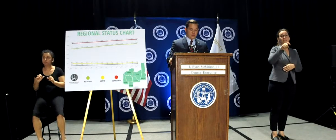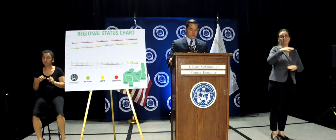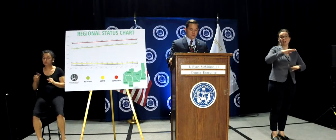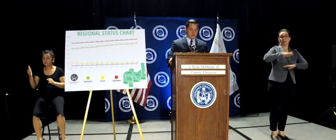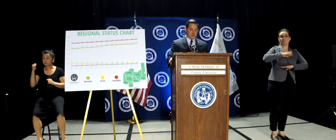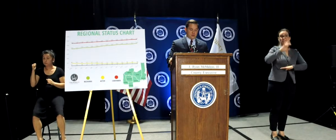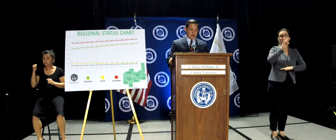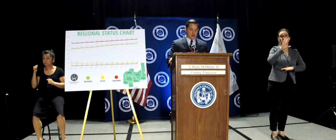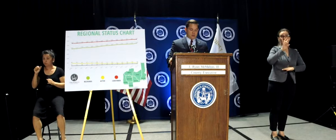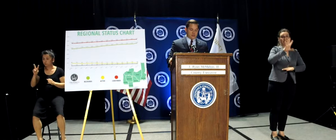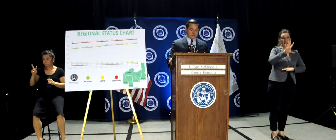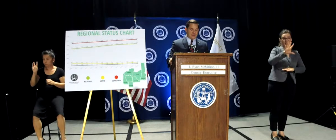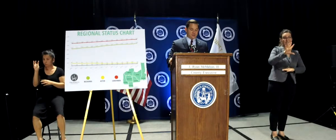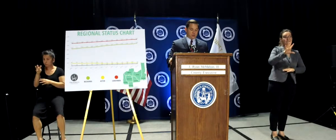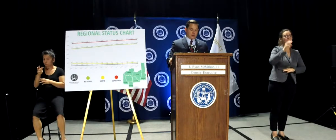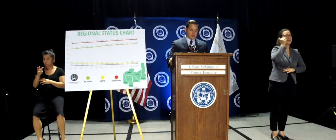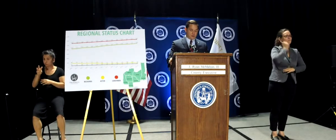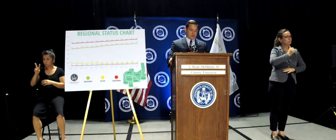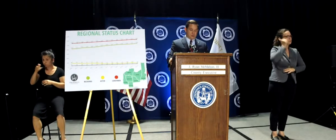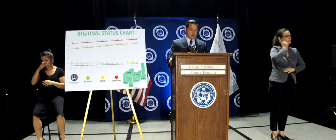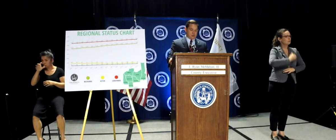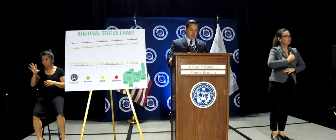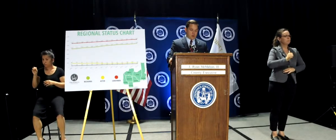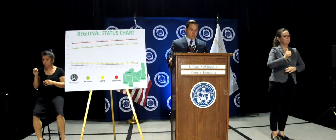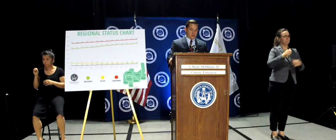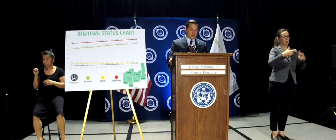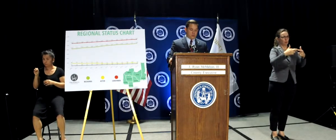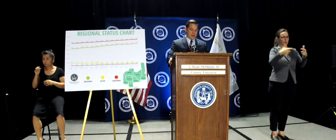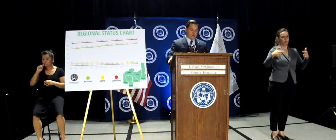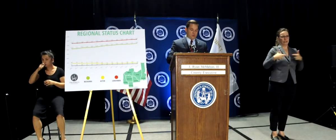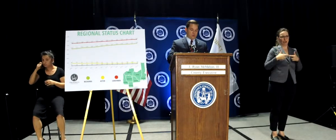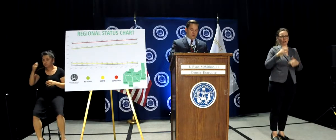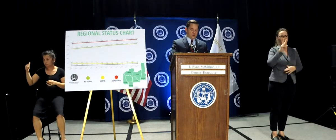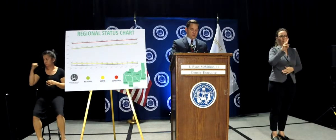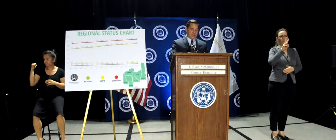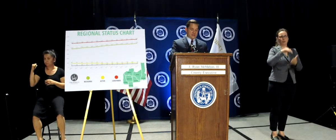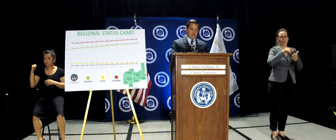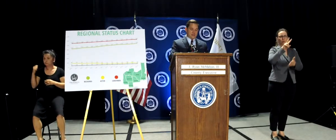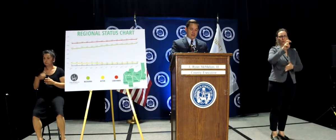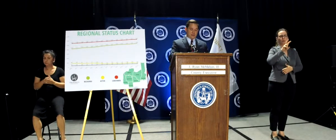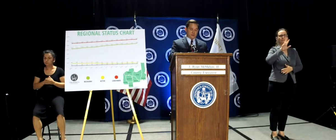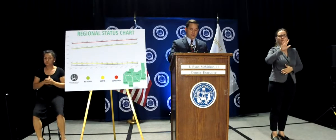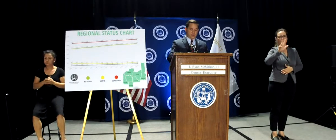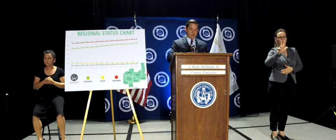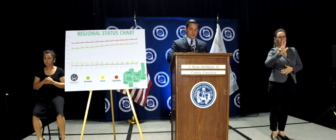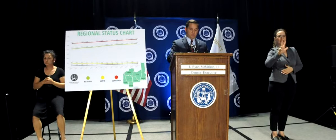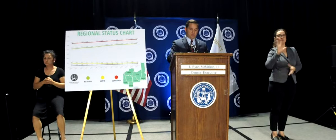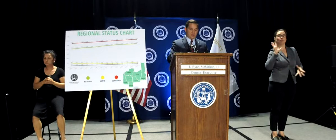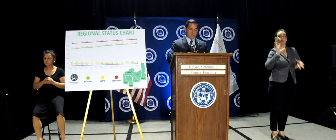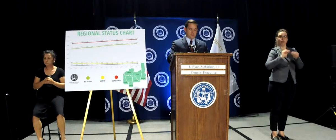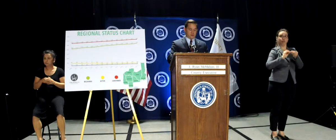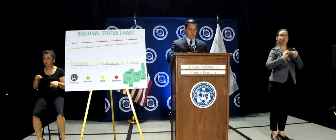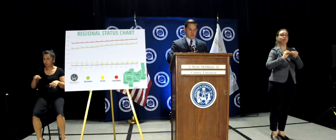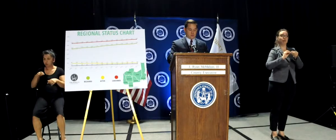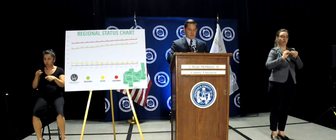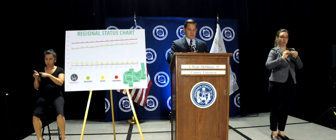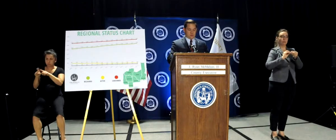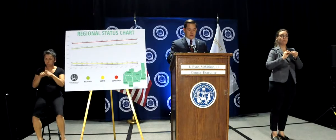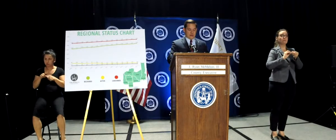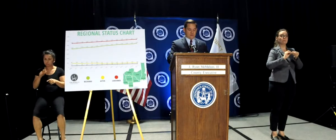2,253 tests since yesterday. We do have universal testing at the Syracuse Community Health